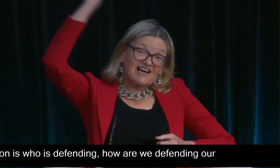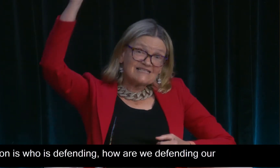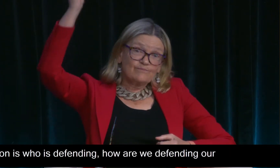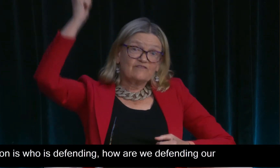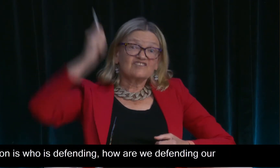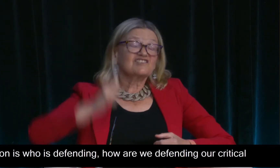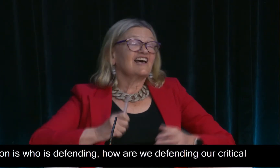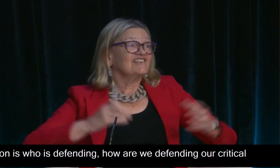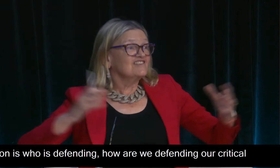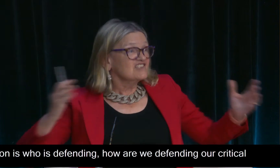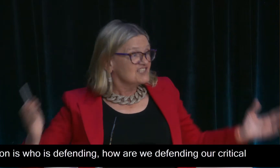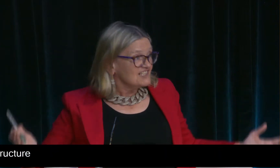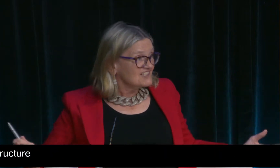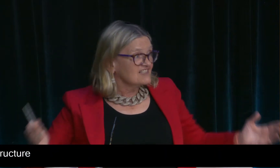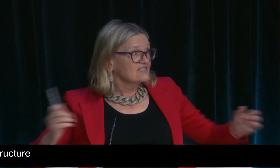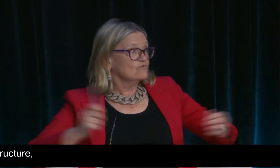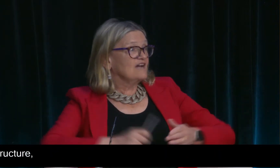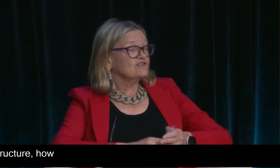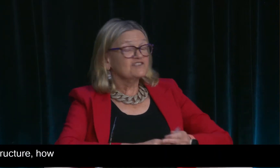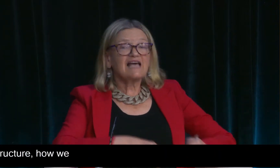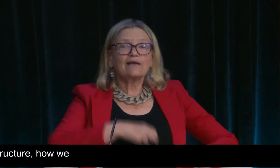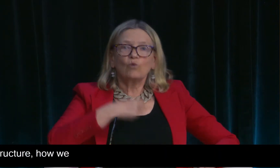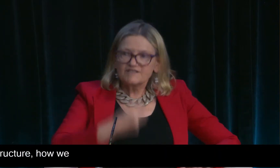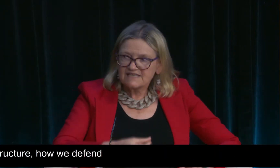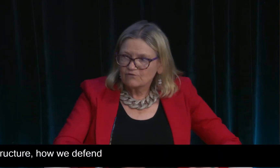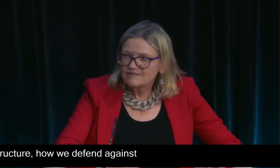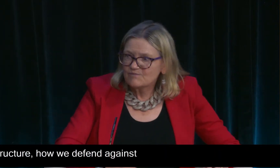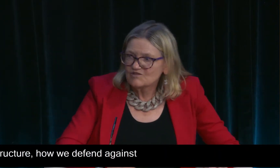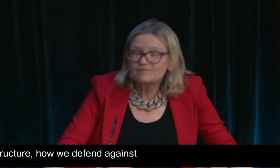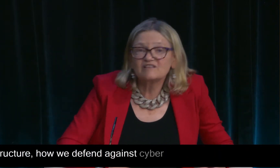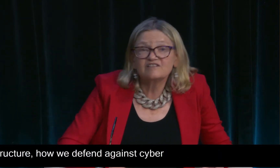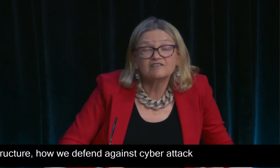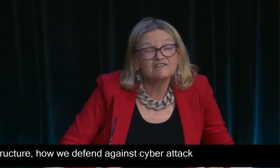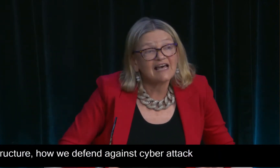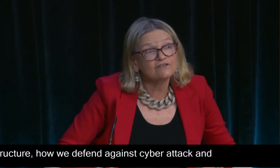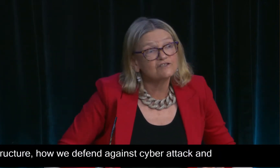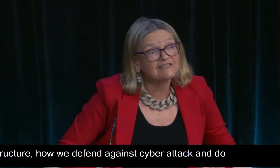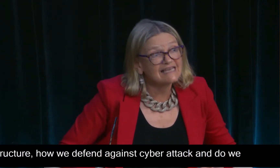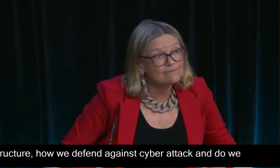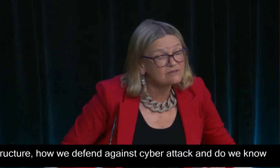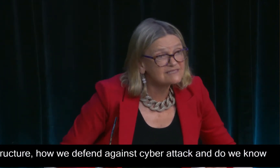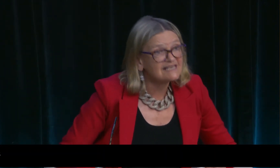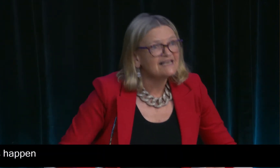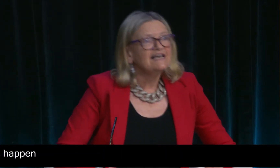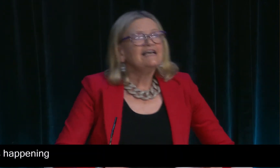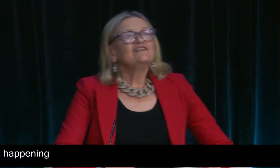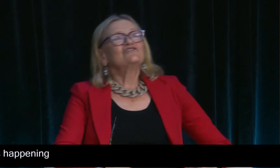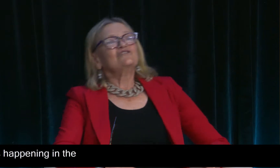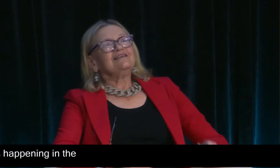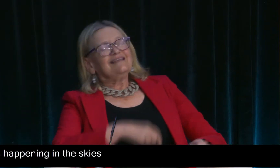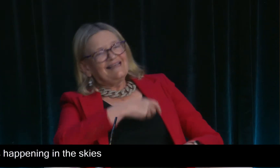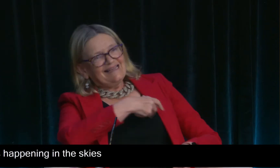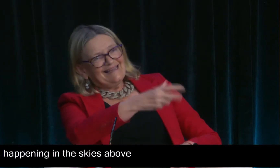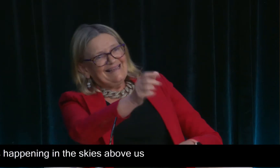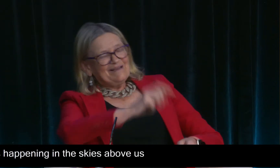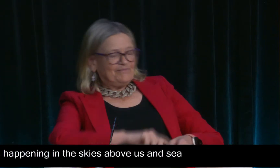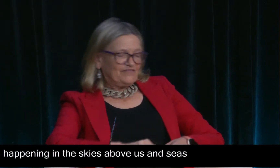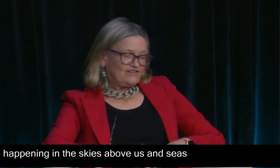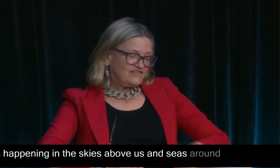in the skies above us and in the seas that surround us, and what's our responsibility to that, to the cables, to the